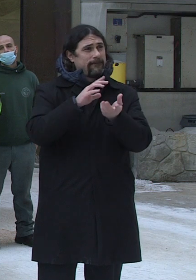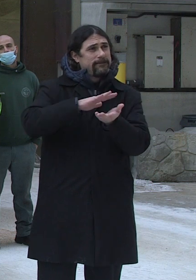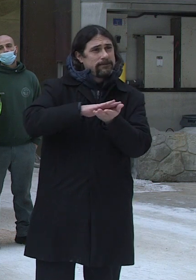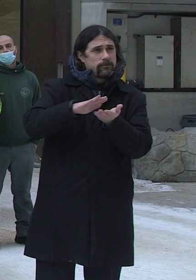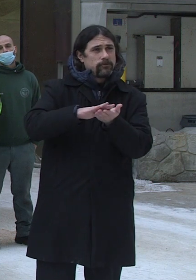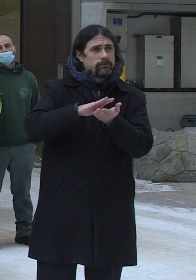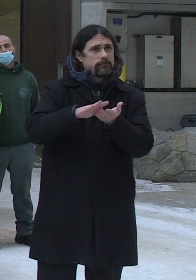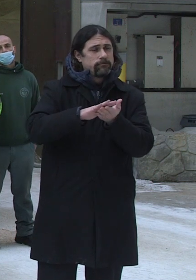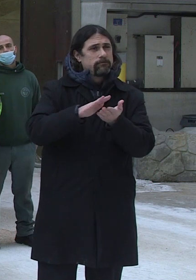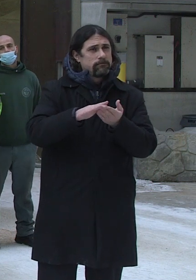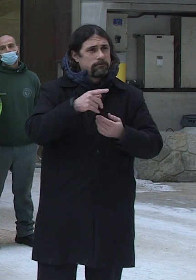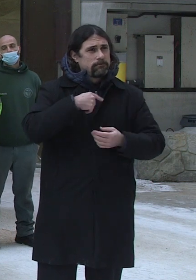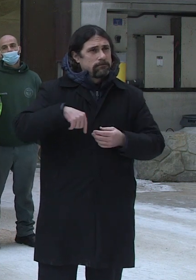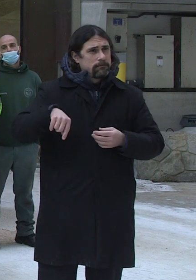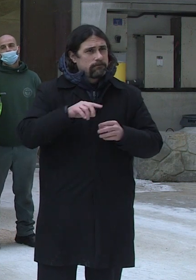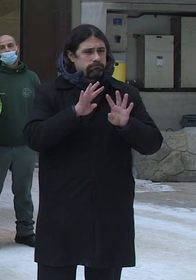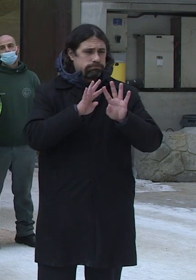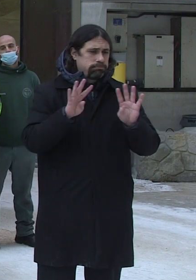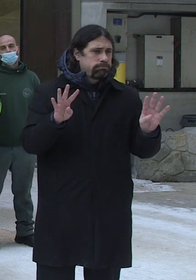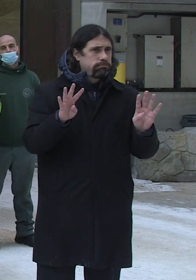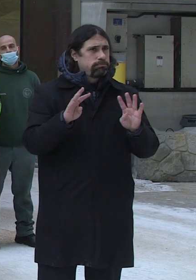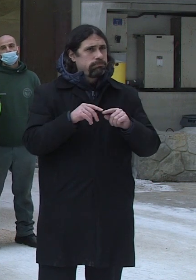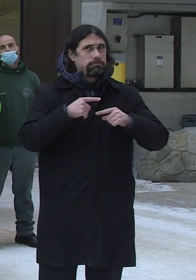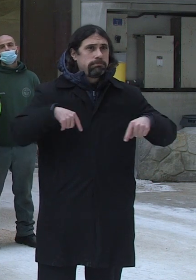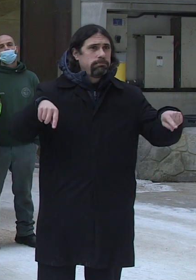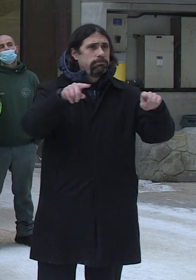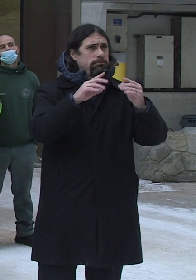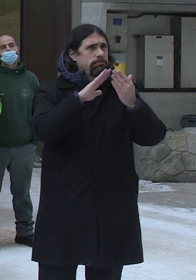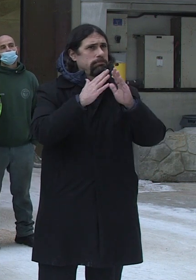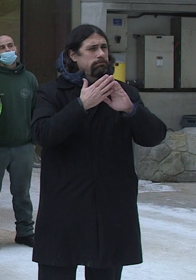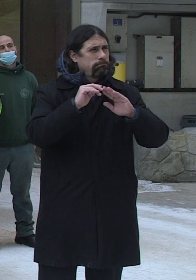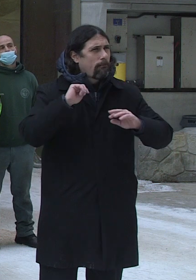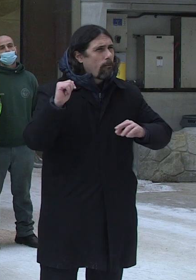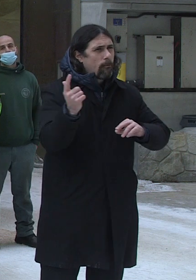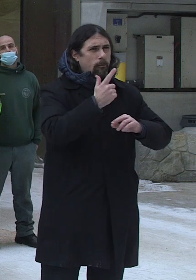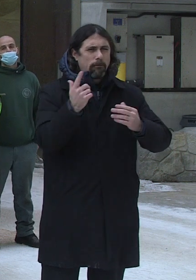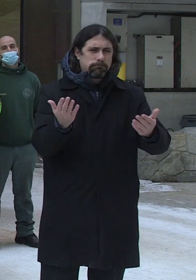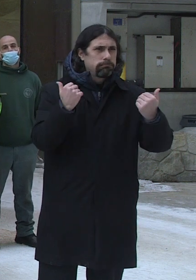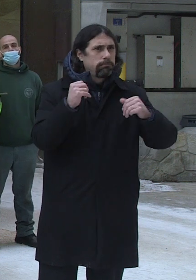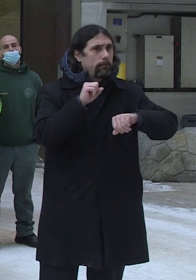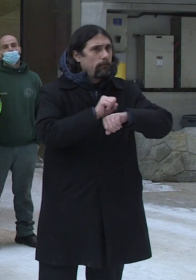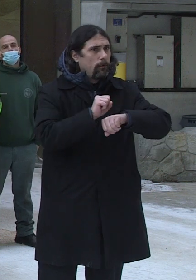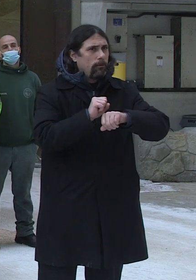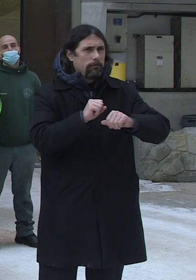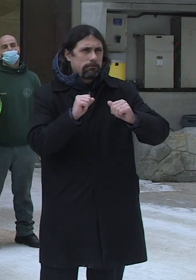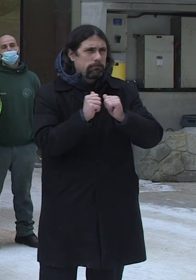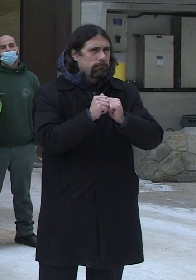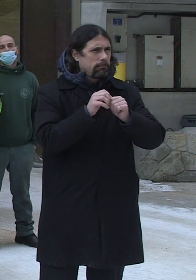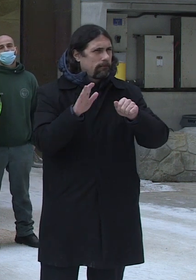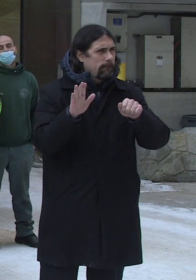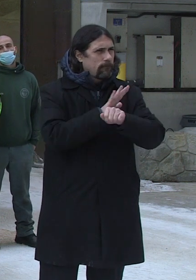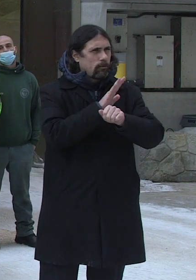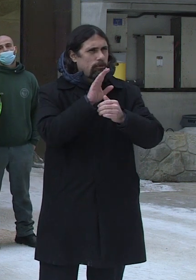event. We went full force beginning at 7 p.m. tonight. We will have our entire staff working two 12-hour tours. We